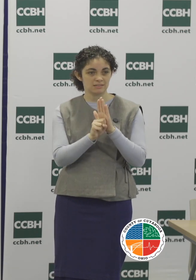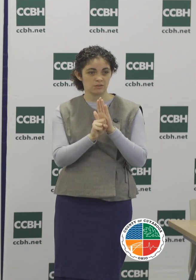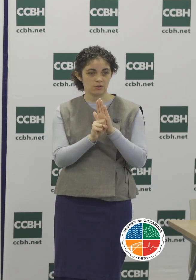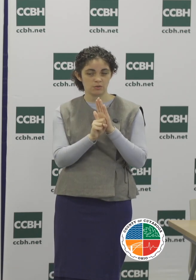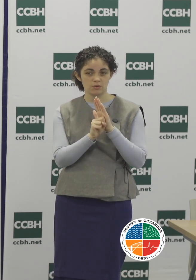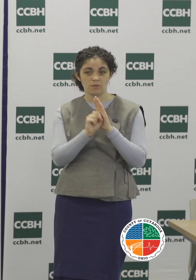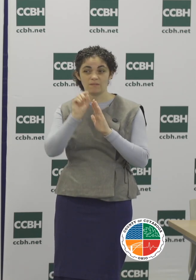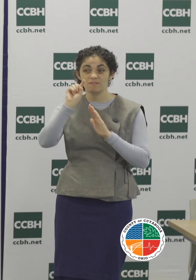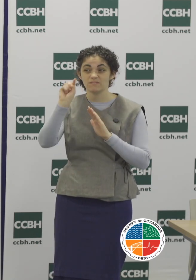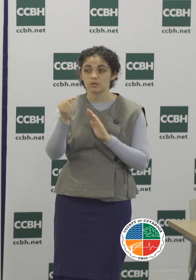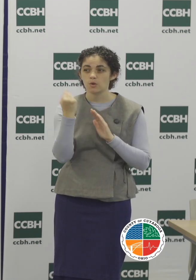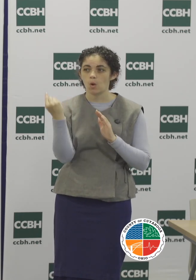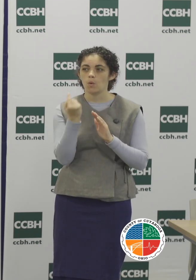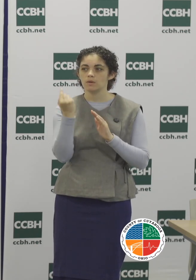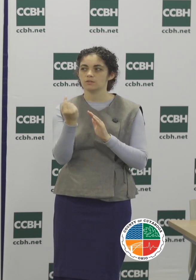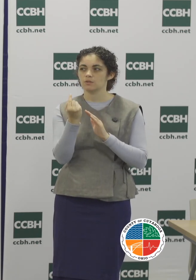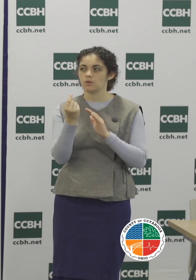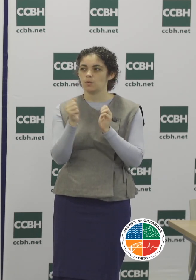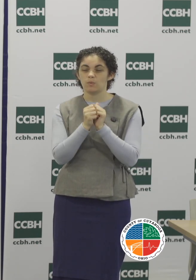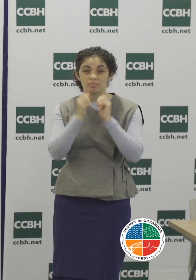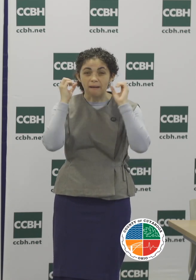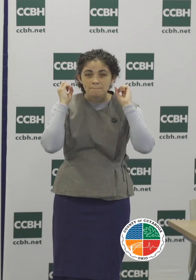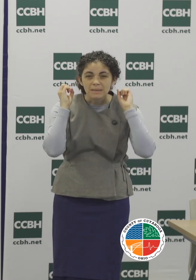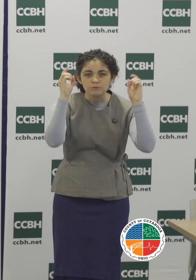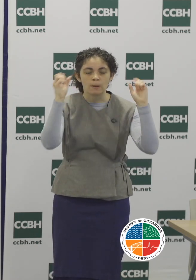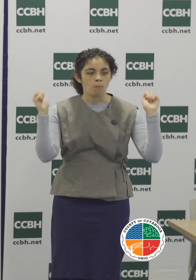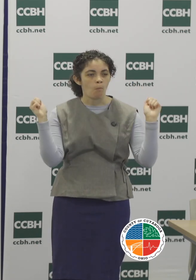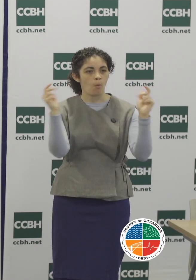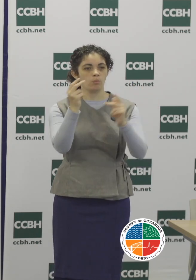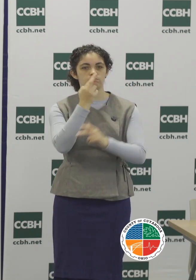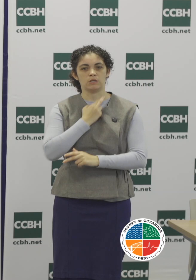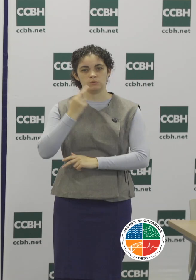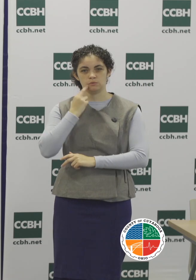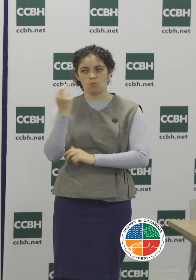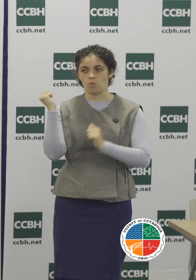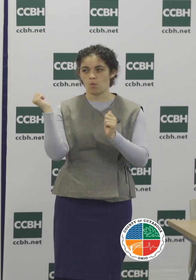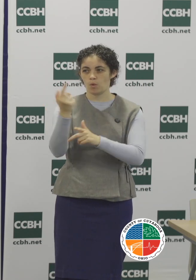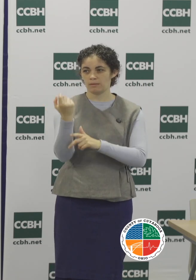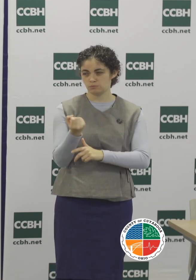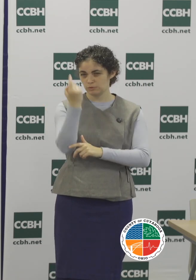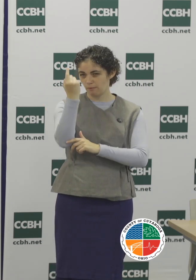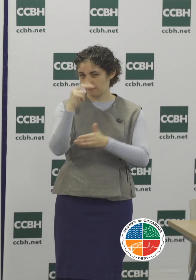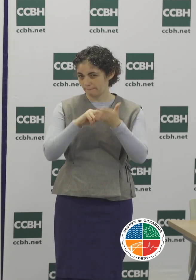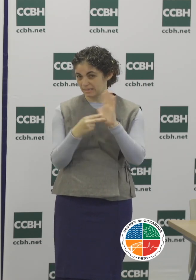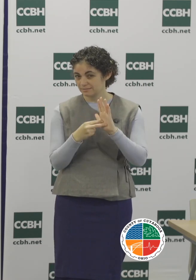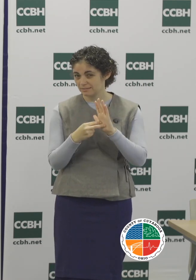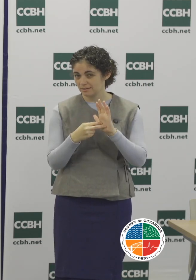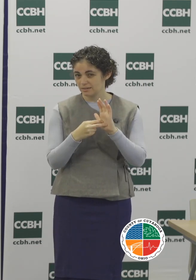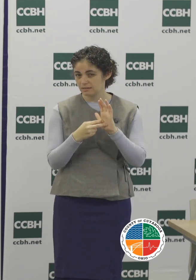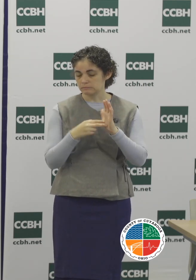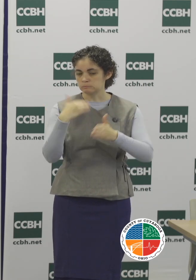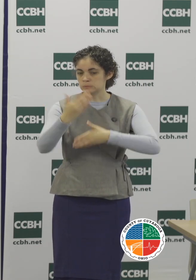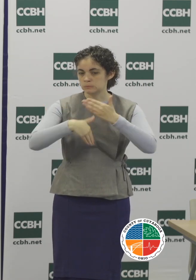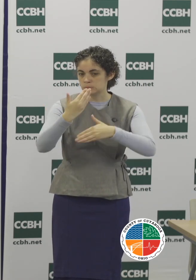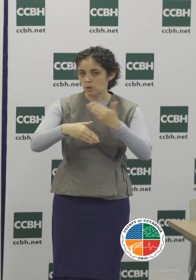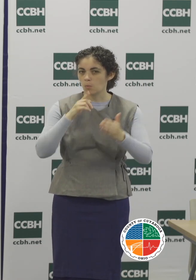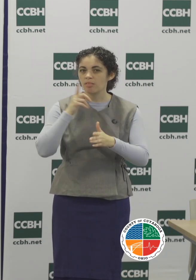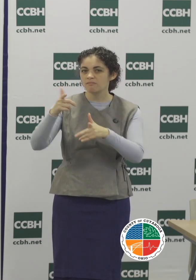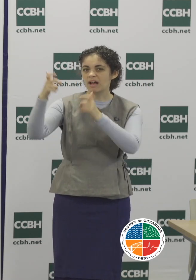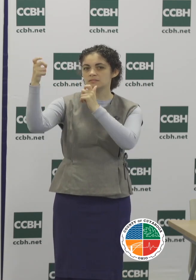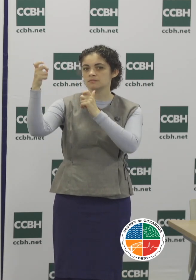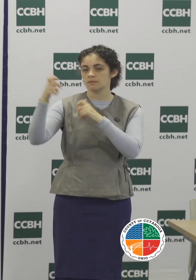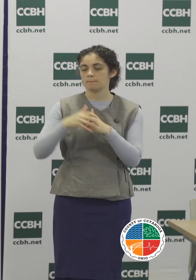we first always go in with the lens to educate first so that people understand what it means. A lot of this has been moving fast and